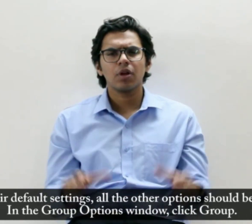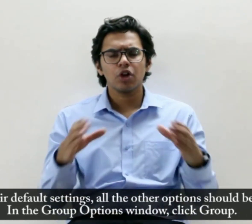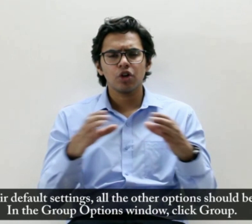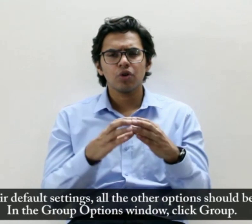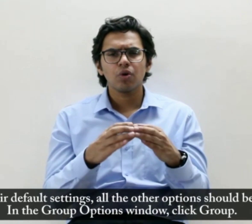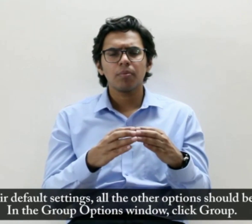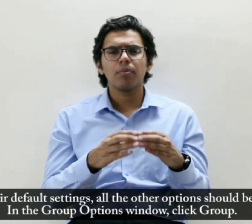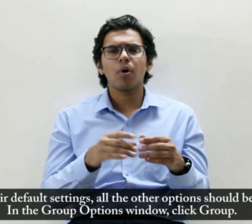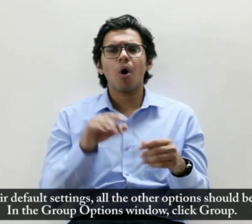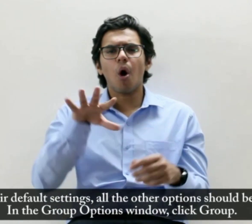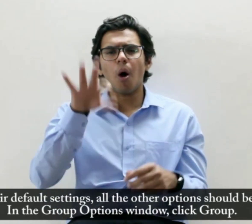click Group.